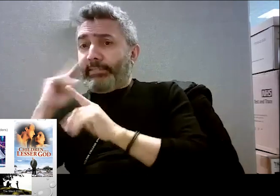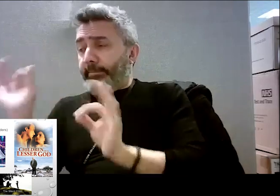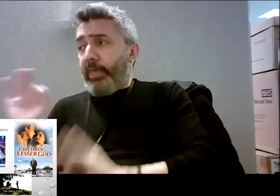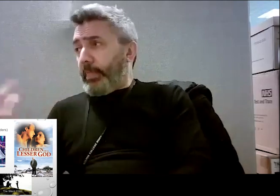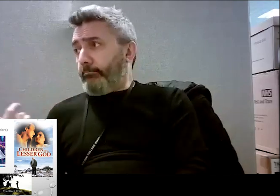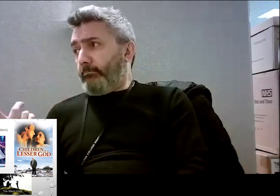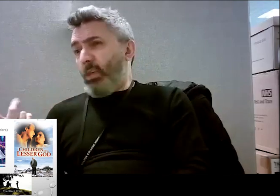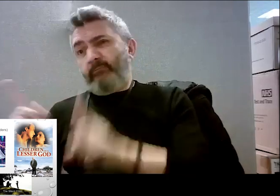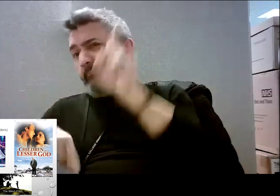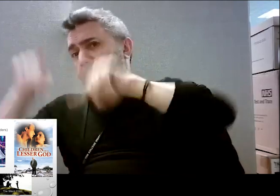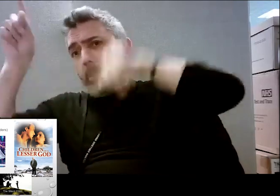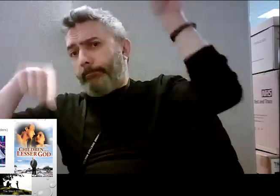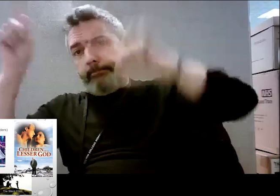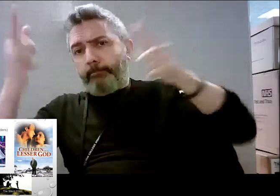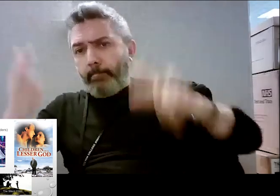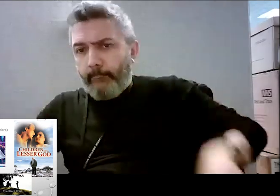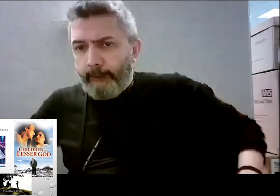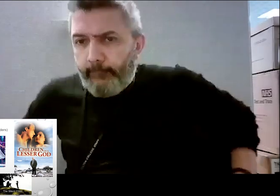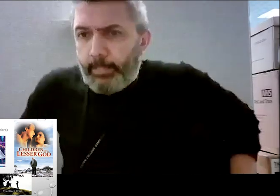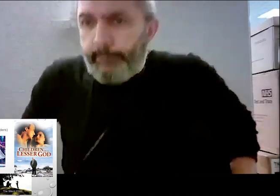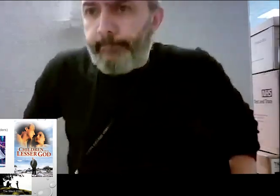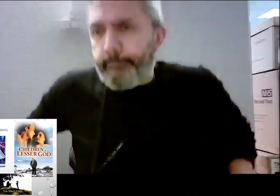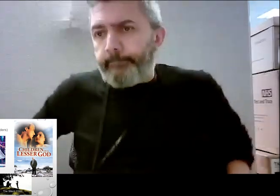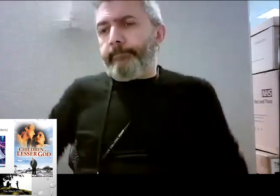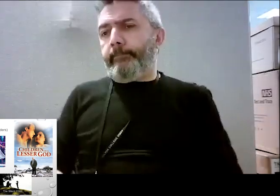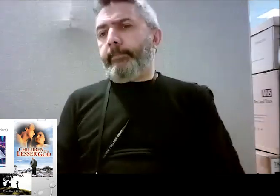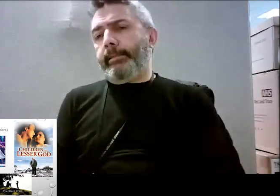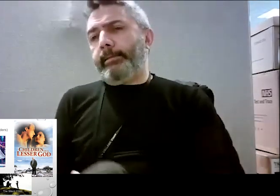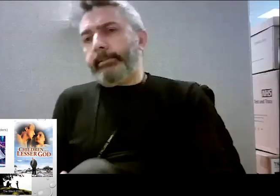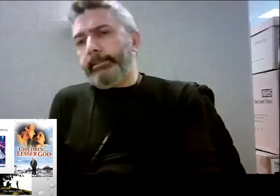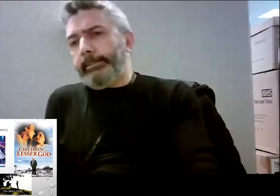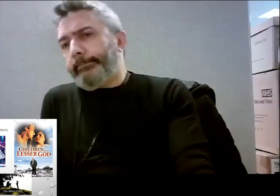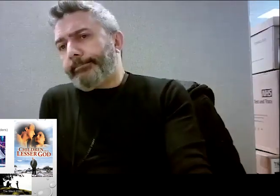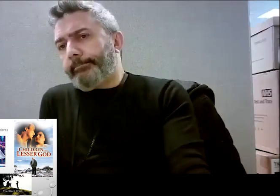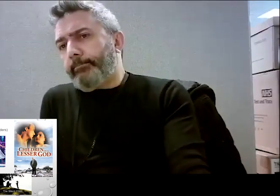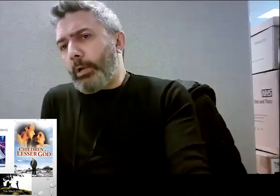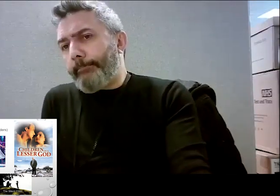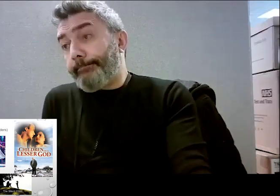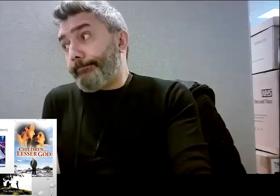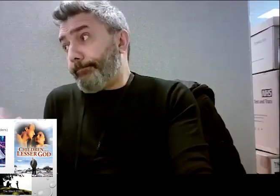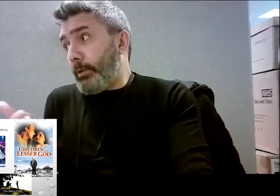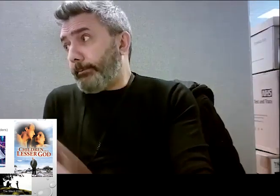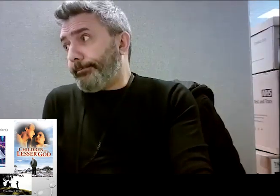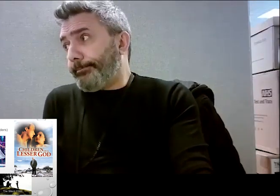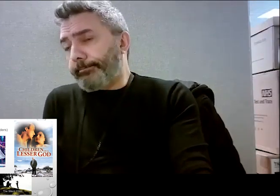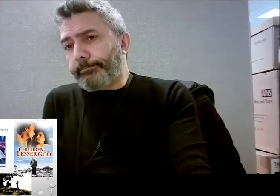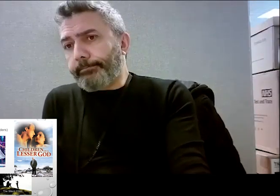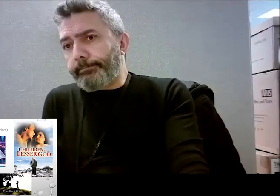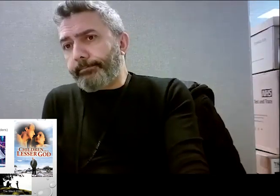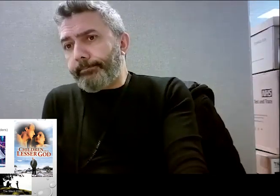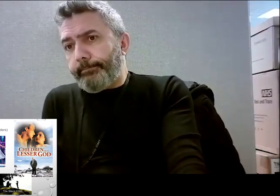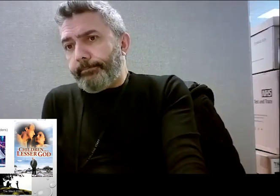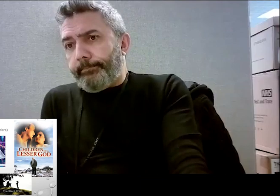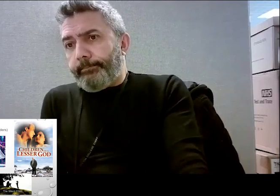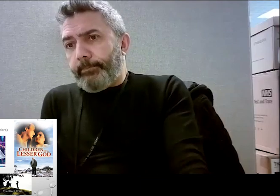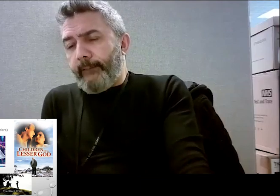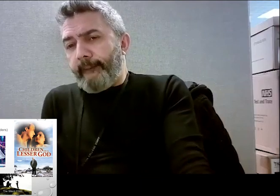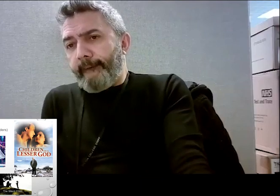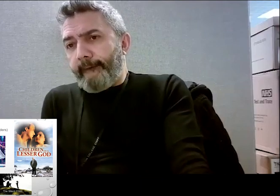Some interpreters are not CODAs. Some interpreters just come through sign language classes. And then there's some CODAs who've been involved in the